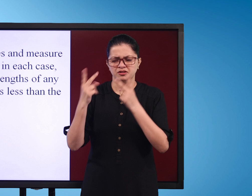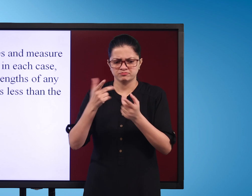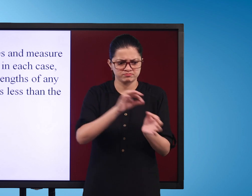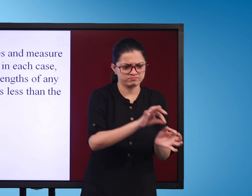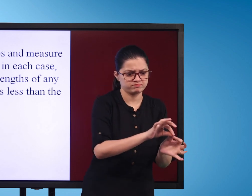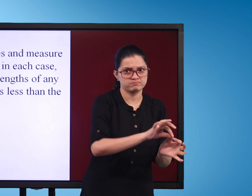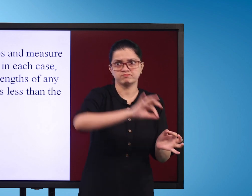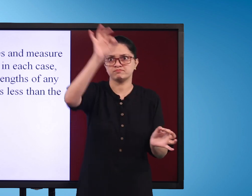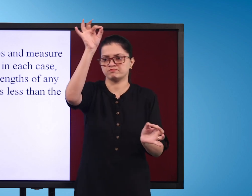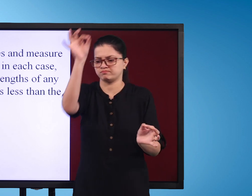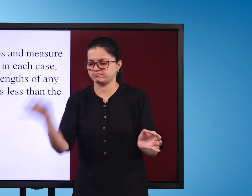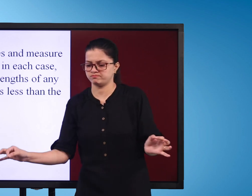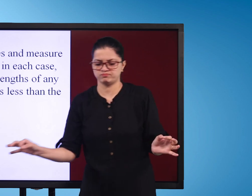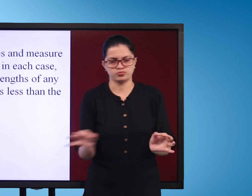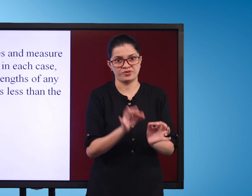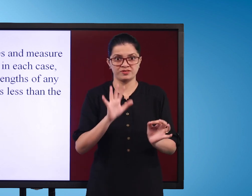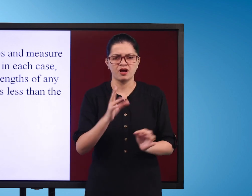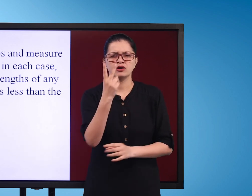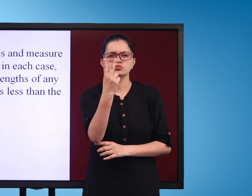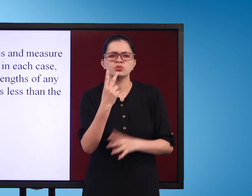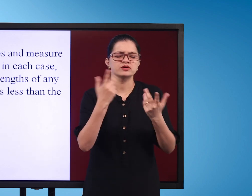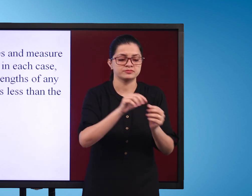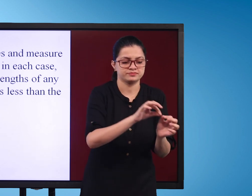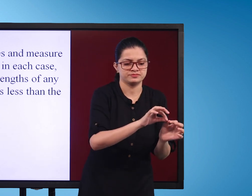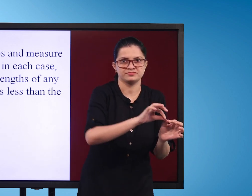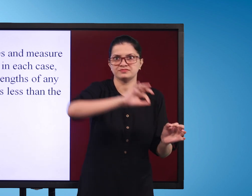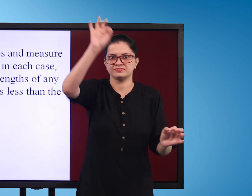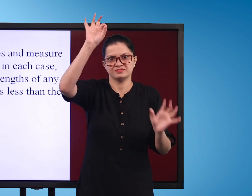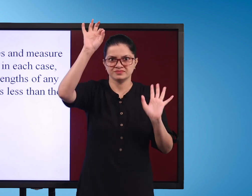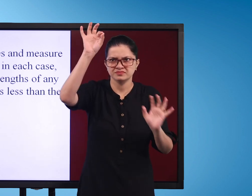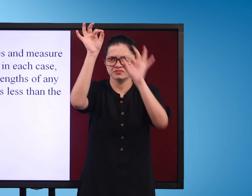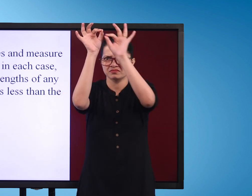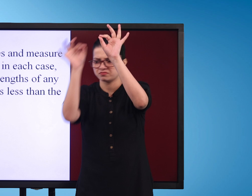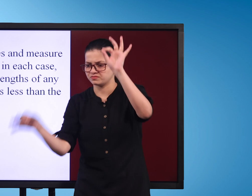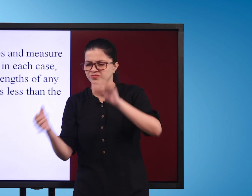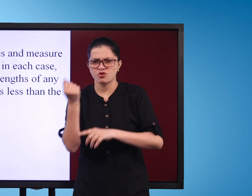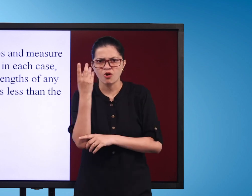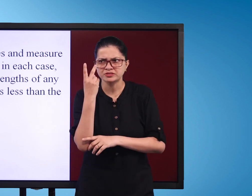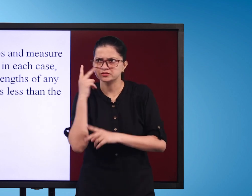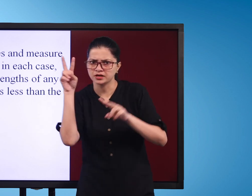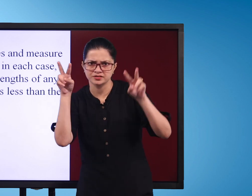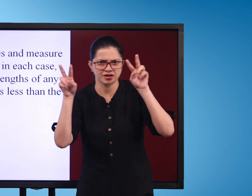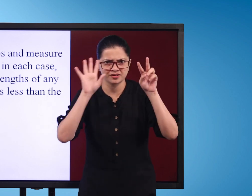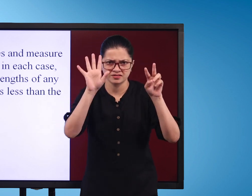Check in each case if the sum of the lengths of any two sides is always less than the third side.